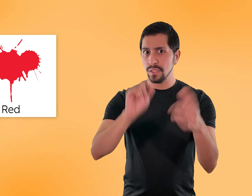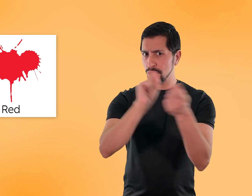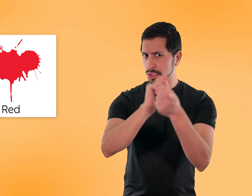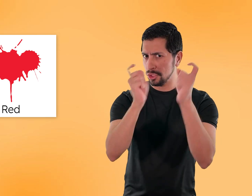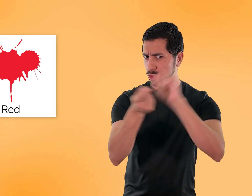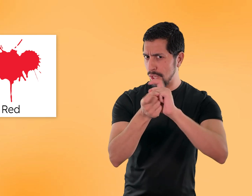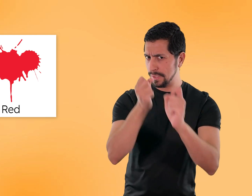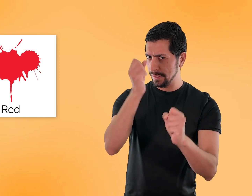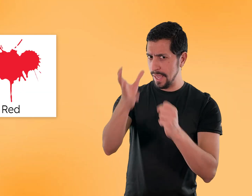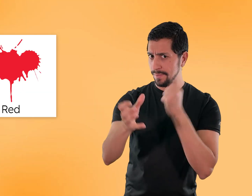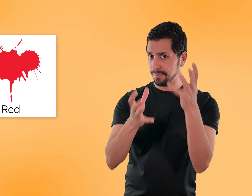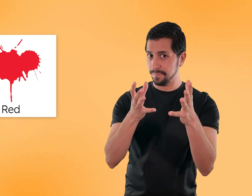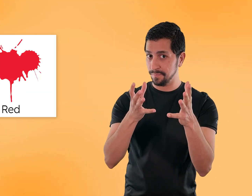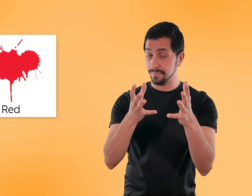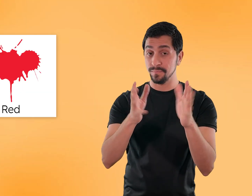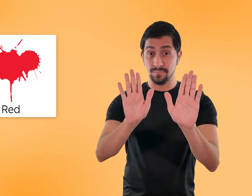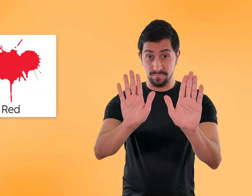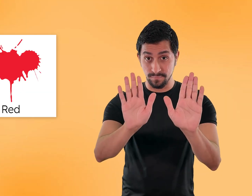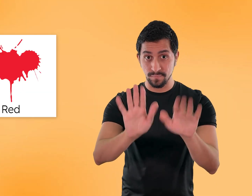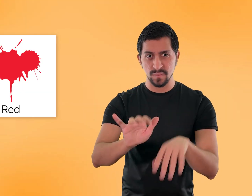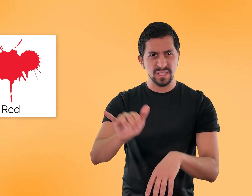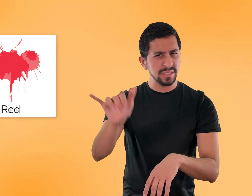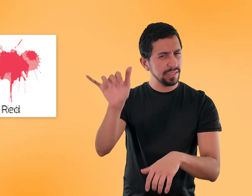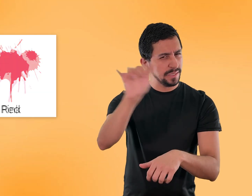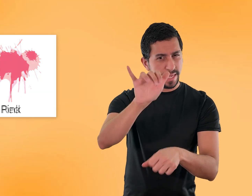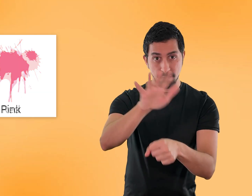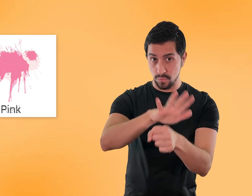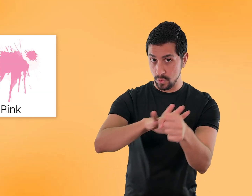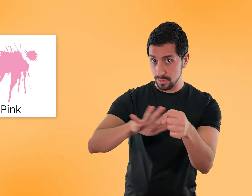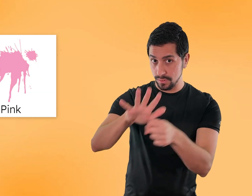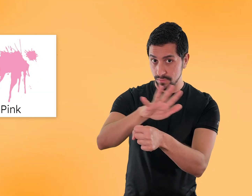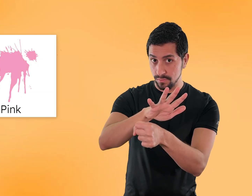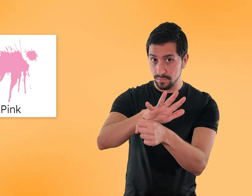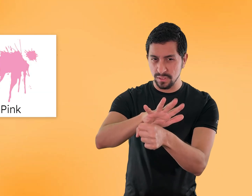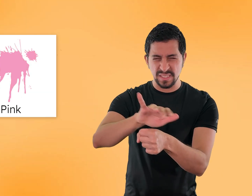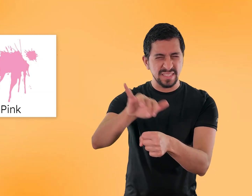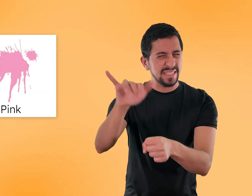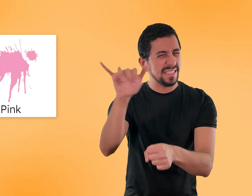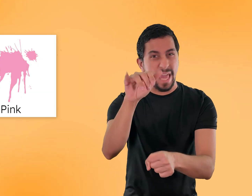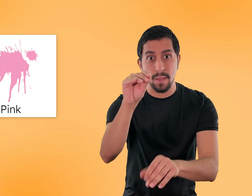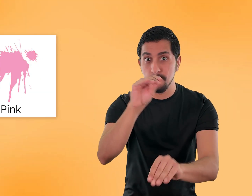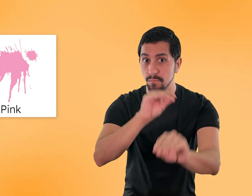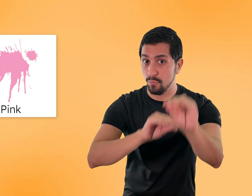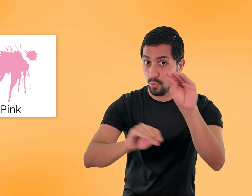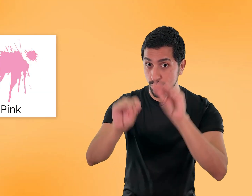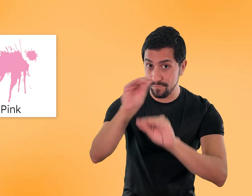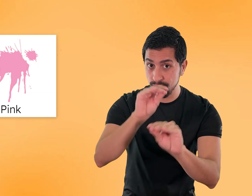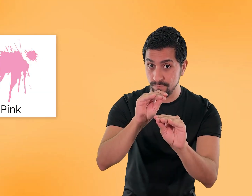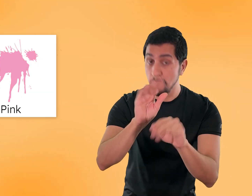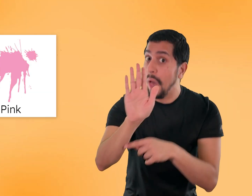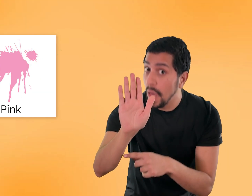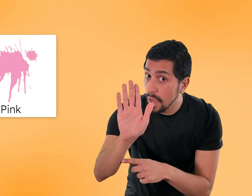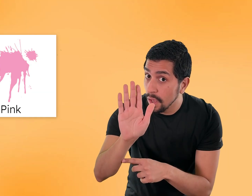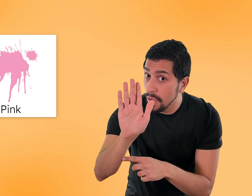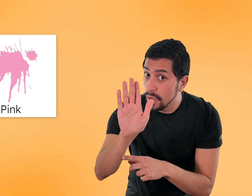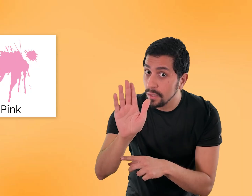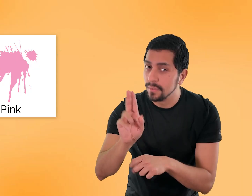To change this sign to pink, keep the same location and